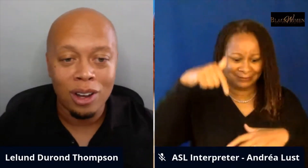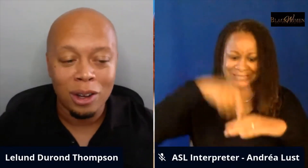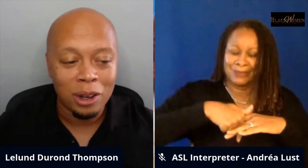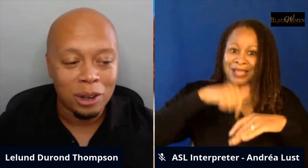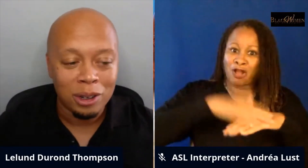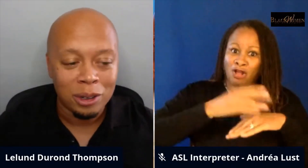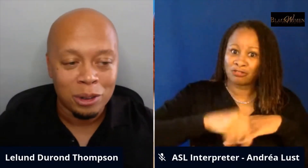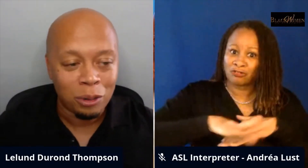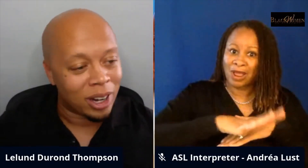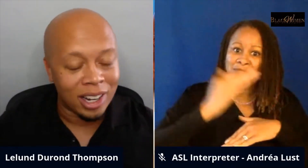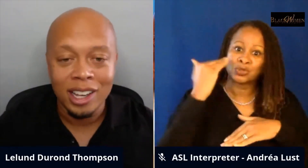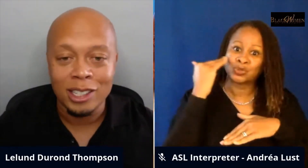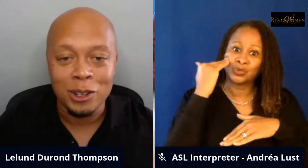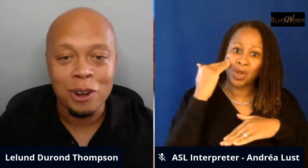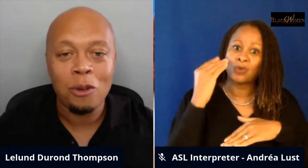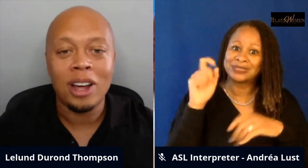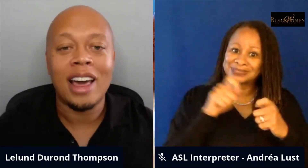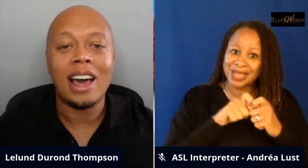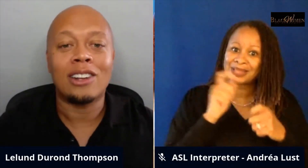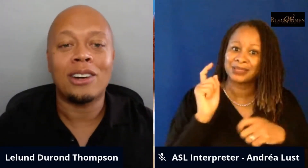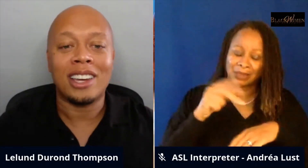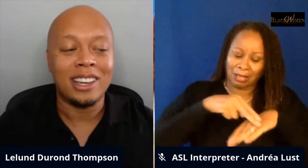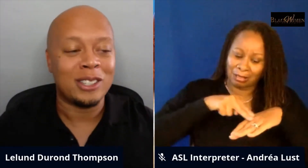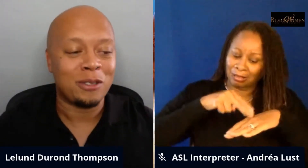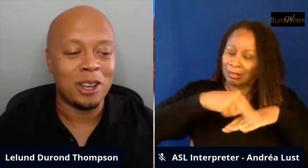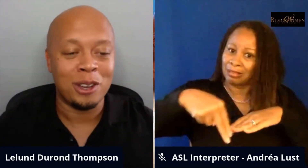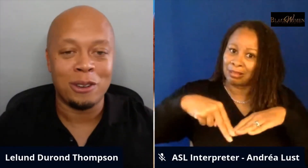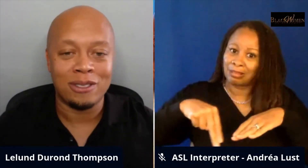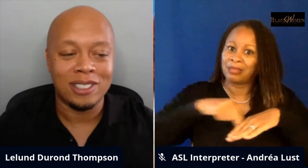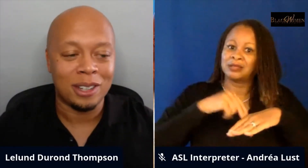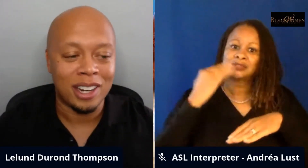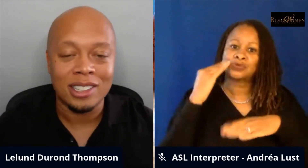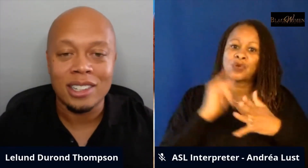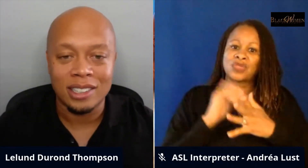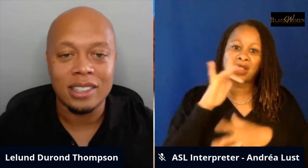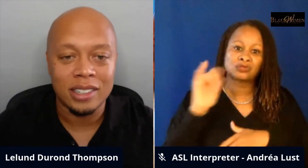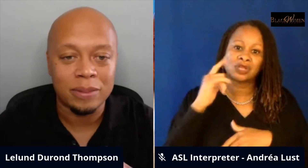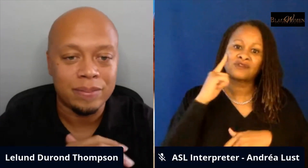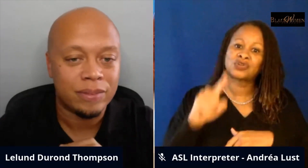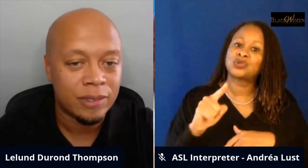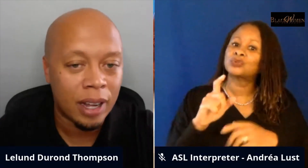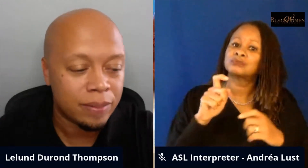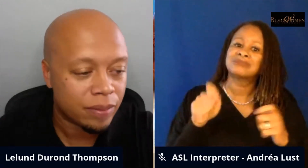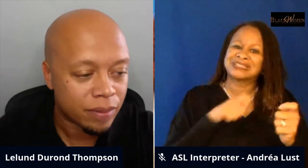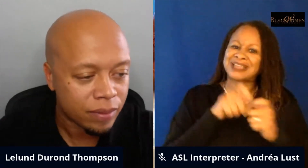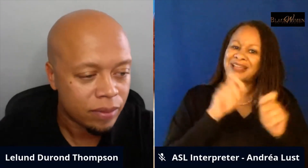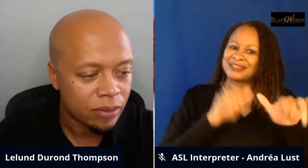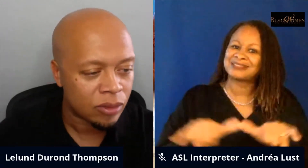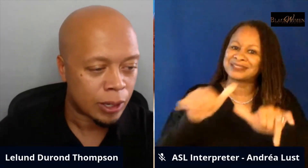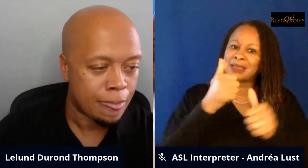know what it is. You know what that look is for you so that it's consistent, right?